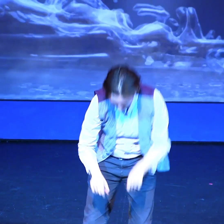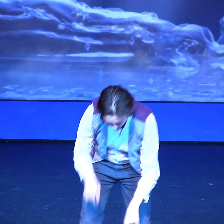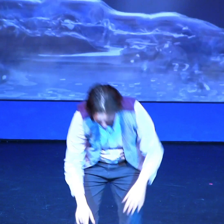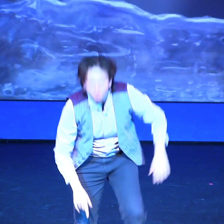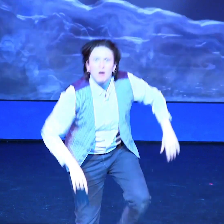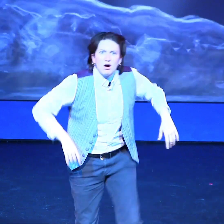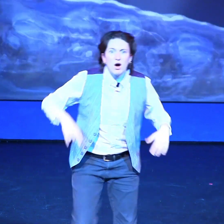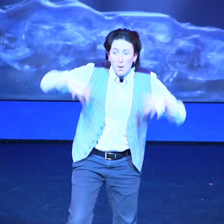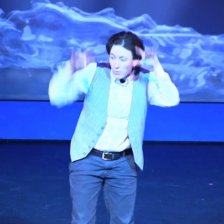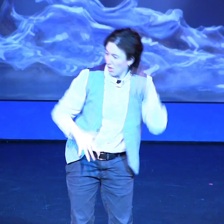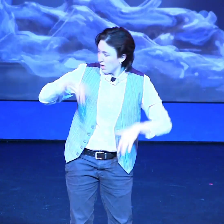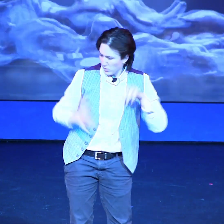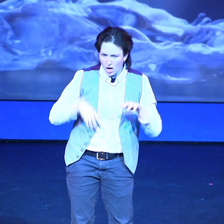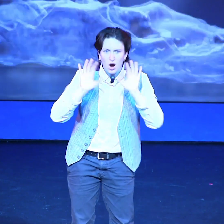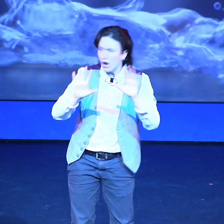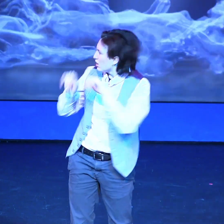Water floods in, starting